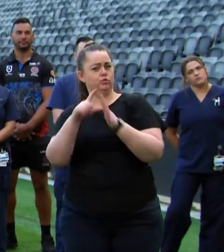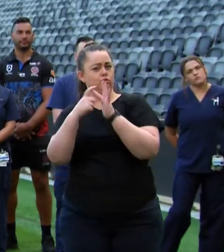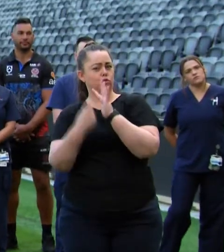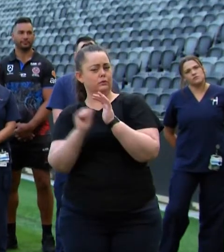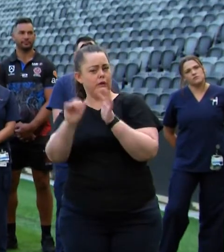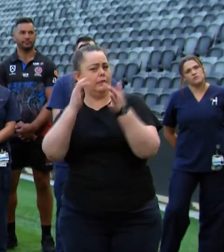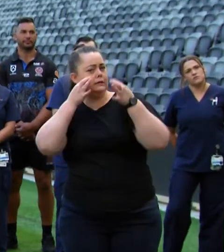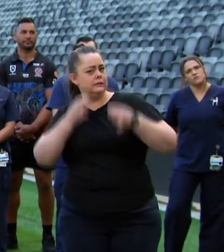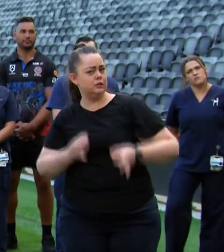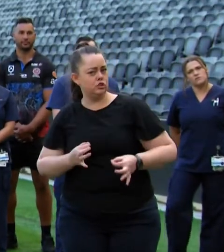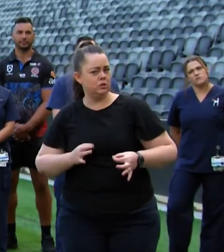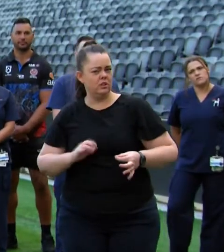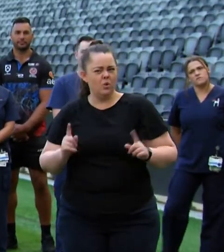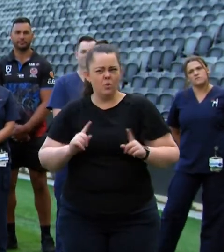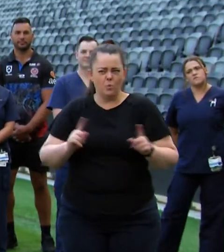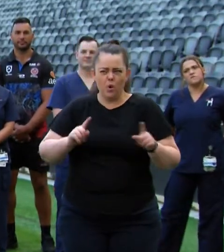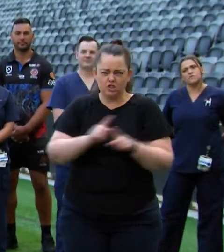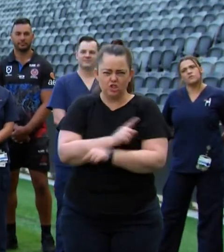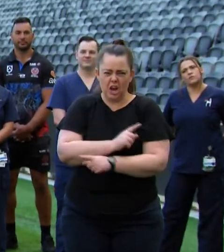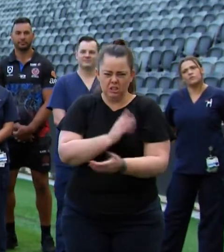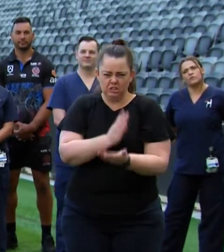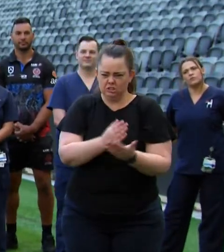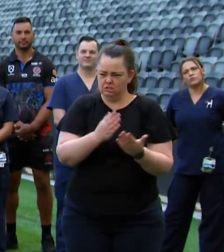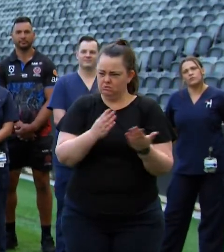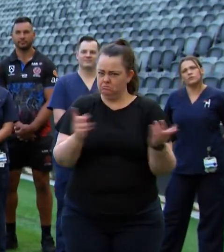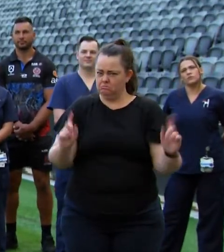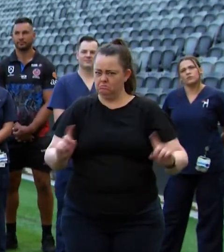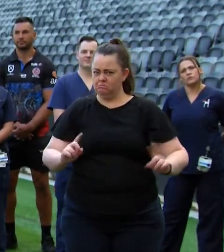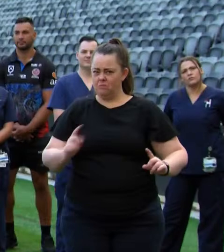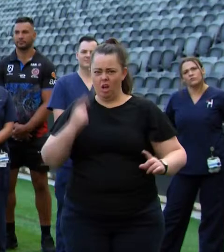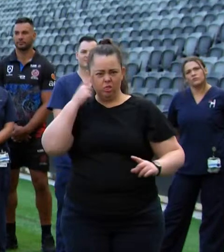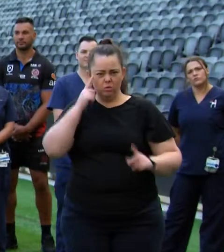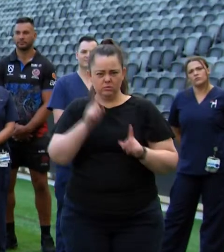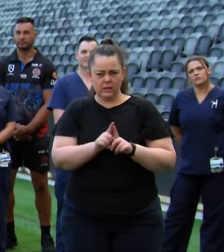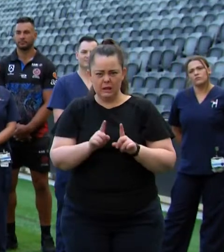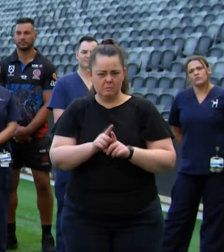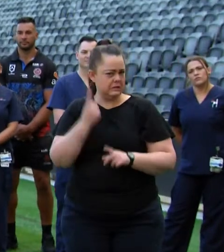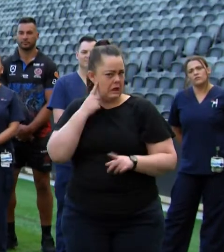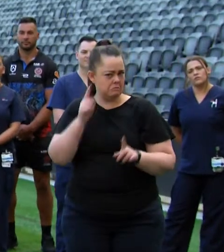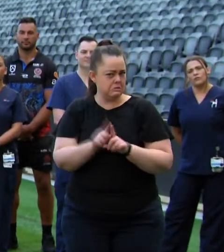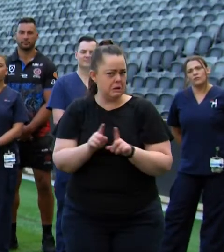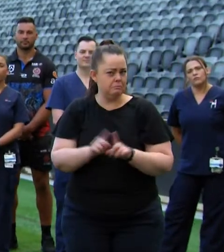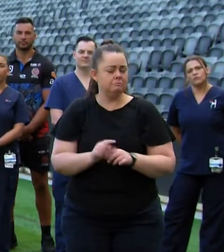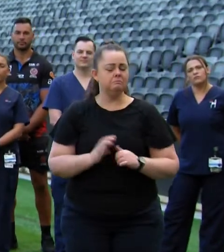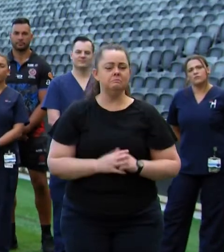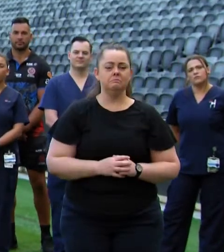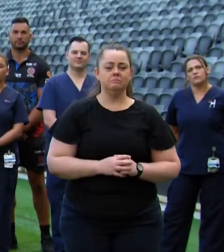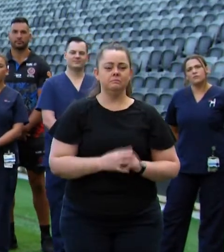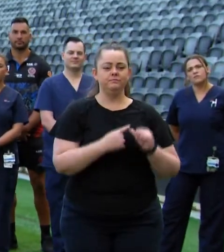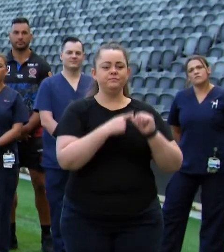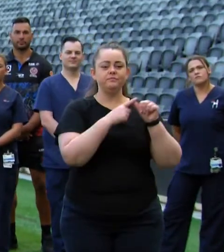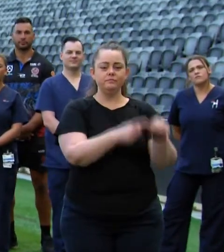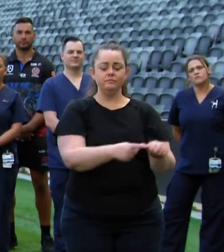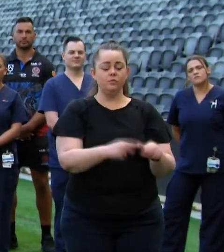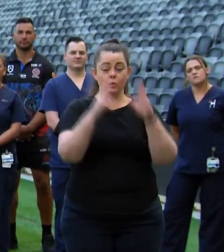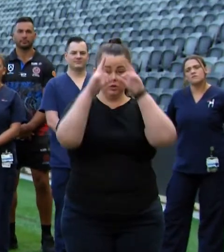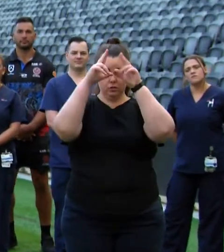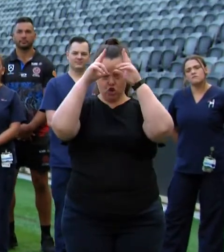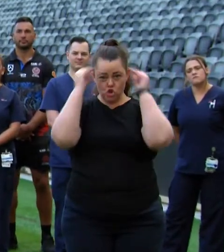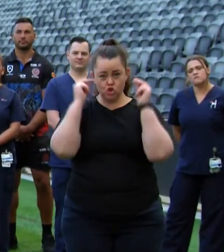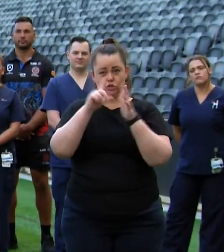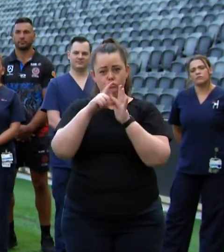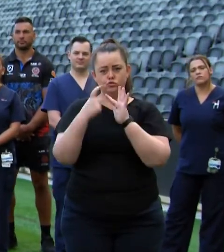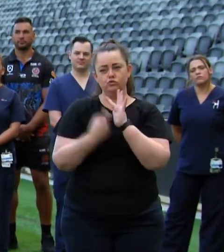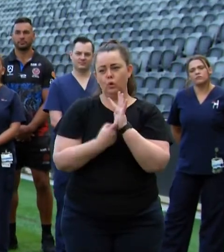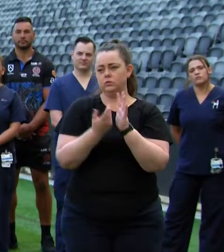In the past, I think you'd understand that clinicians and nurses and the broader health staff